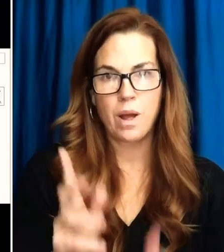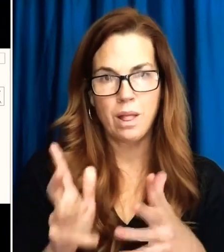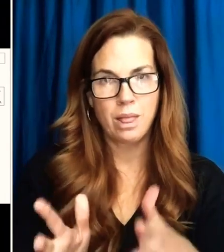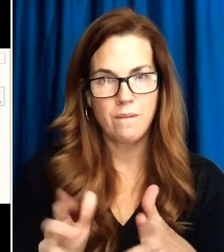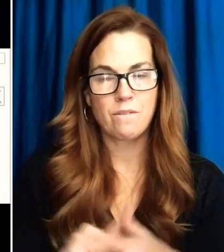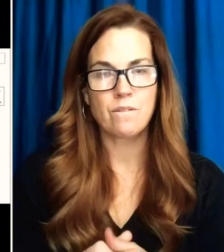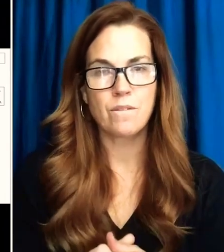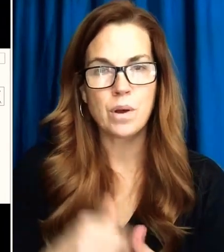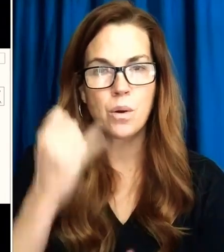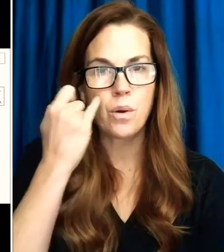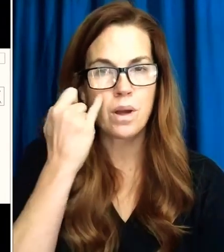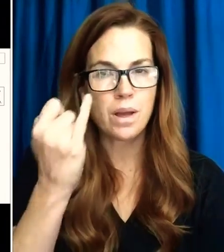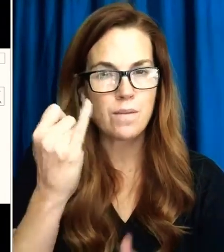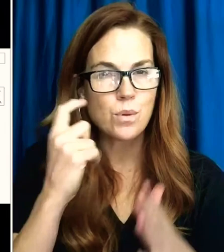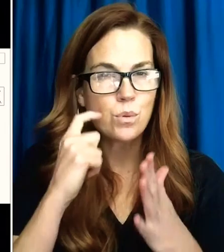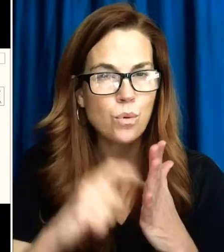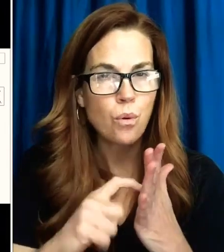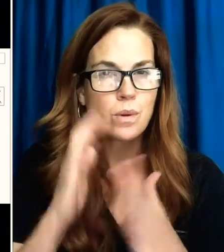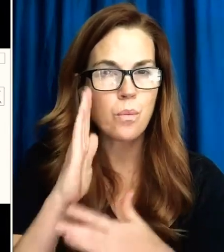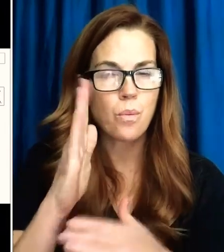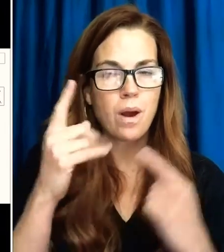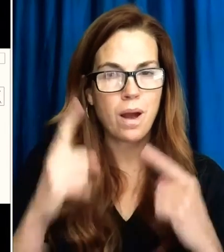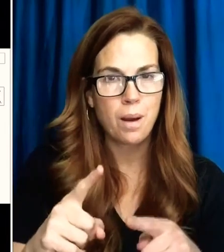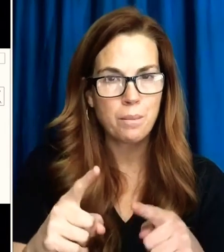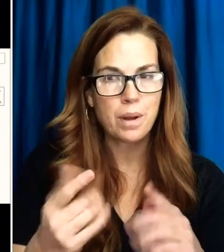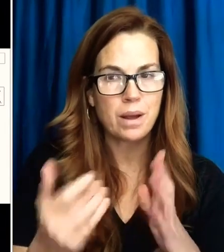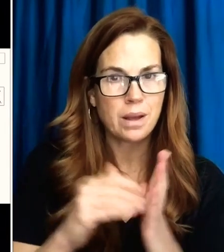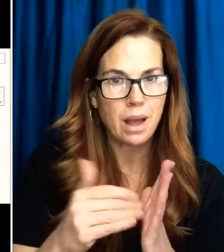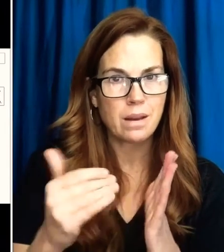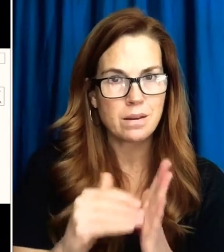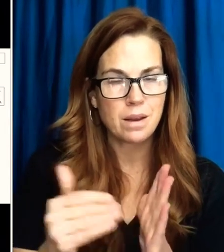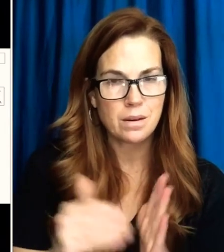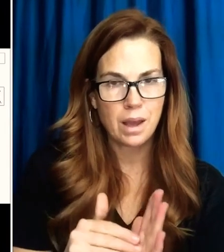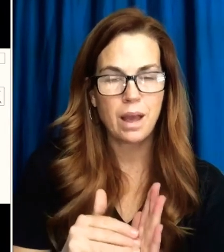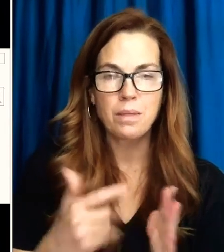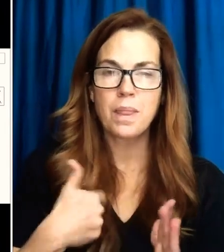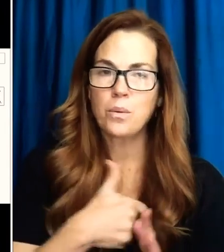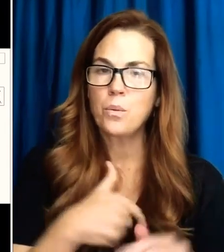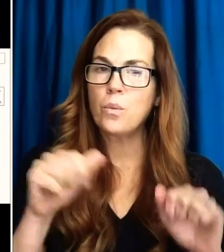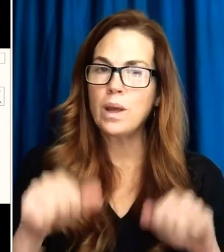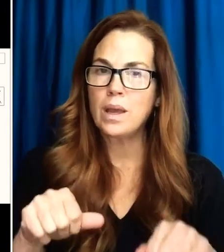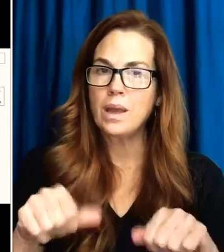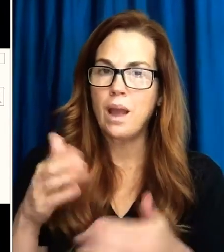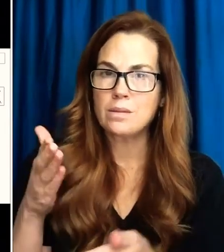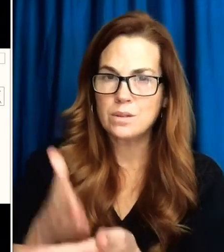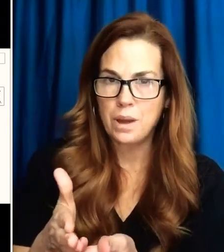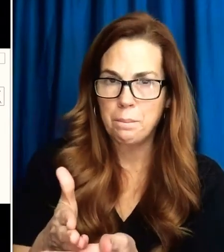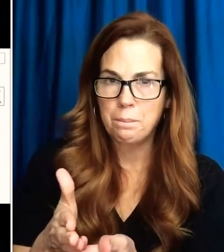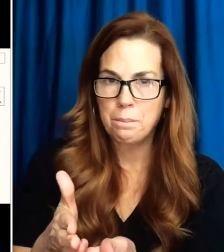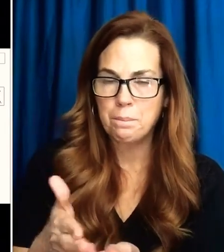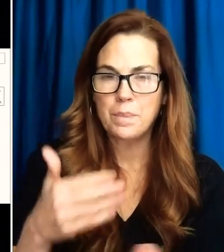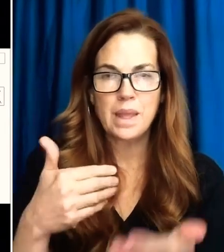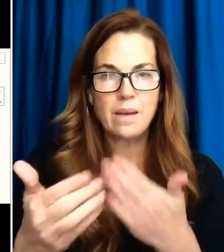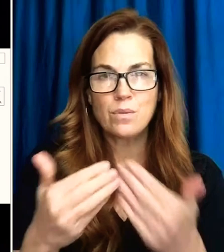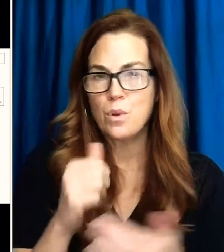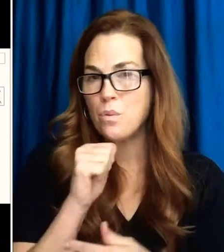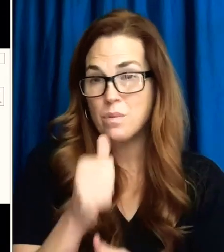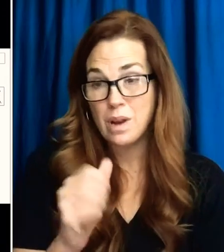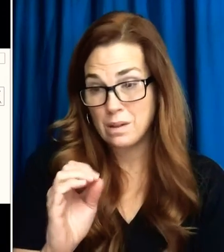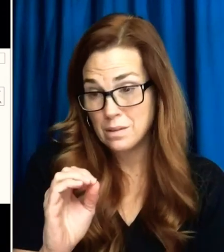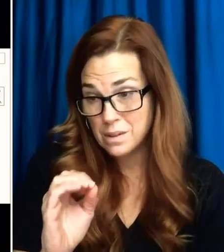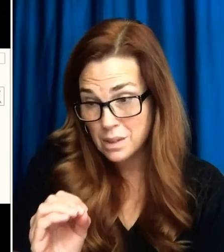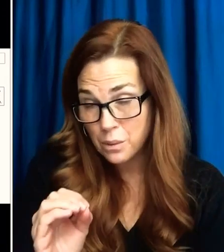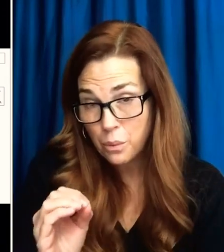the remainder stays the same, we can stop even though it's not 0, because it's going to repeat on forever. So how do we